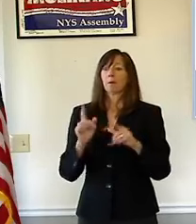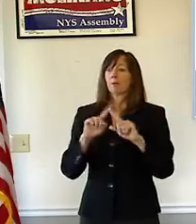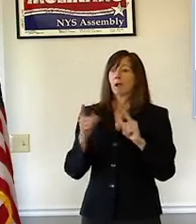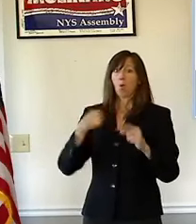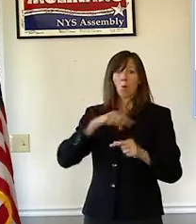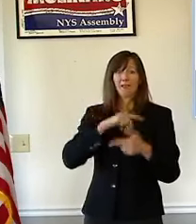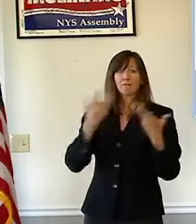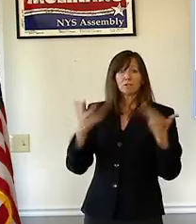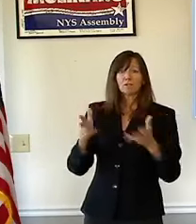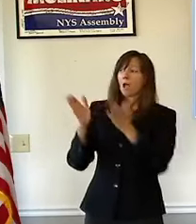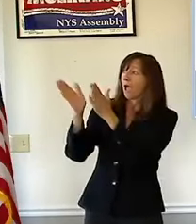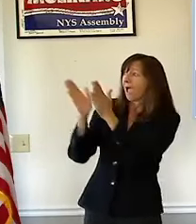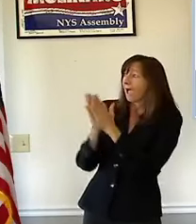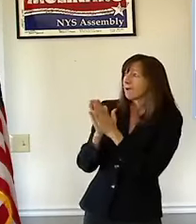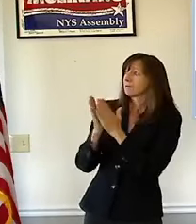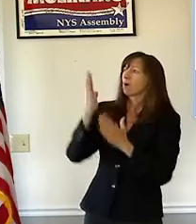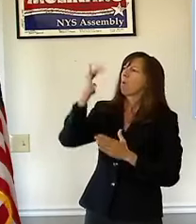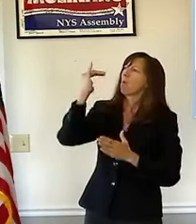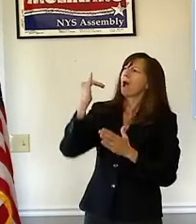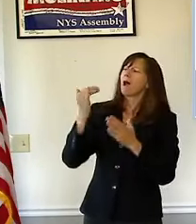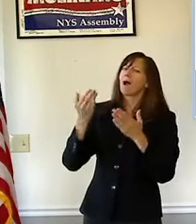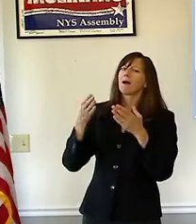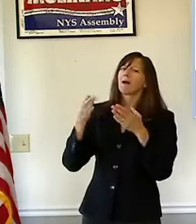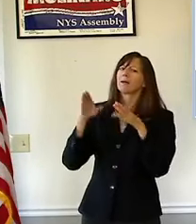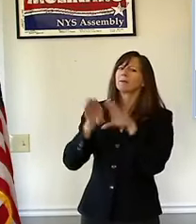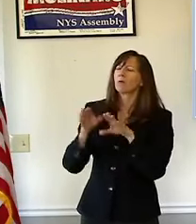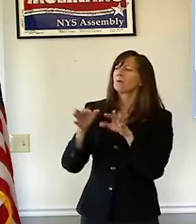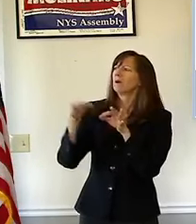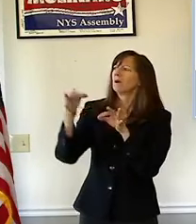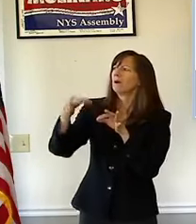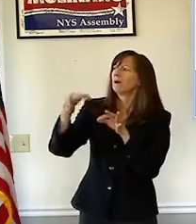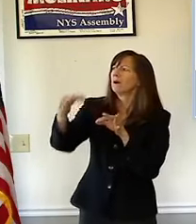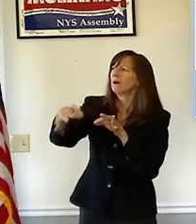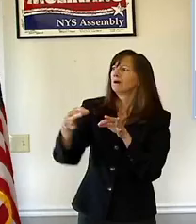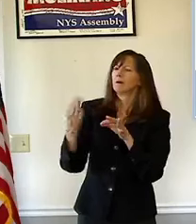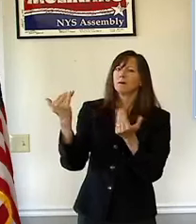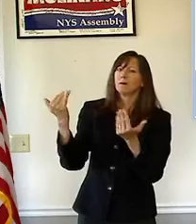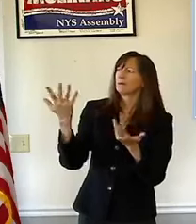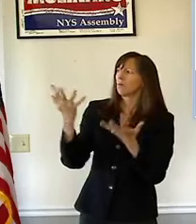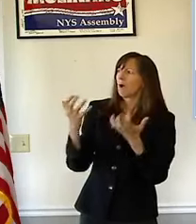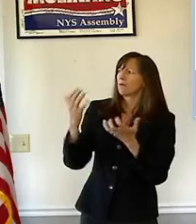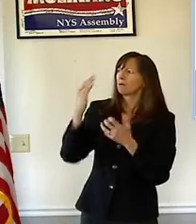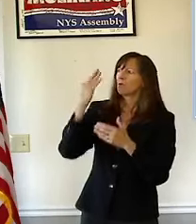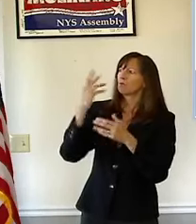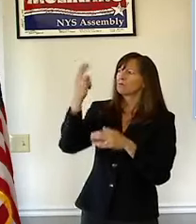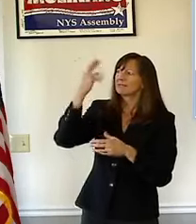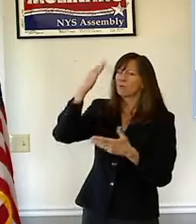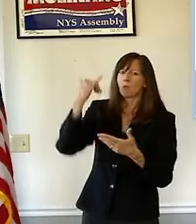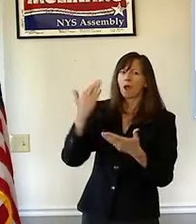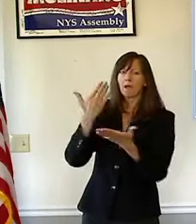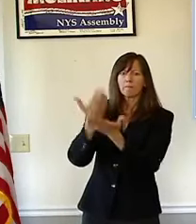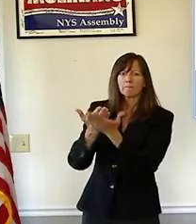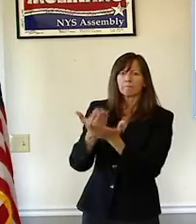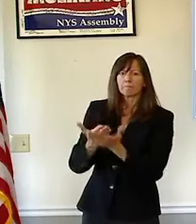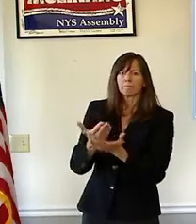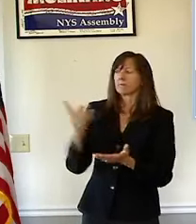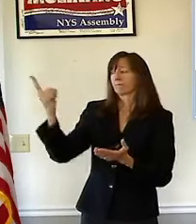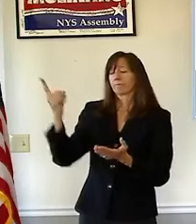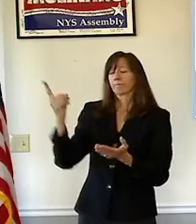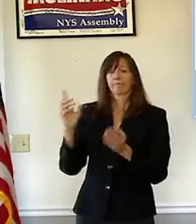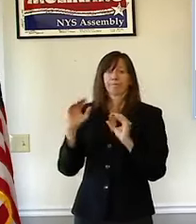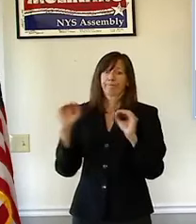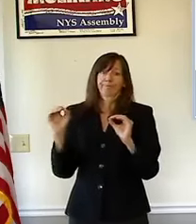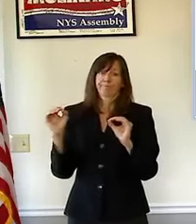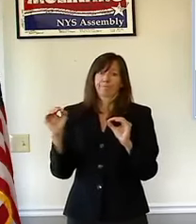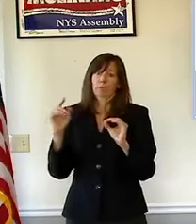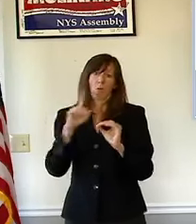that drives this decision so that we can communicate it? We have not received that yet. We're going to continue to ask. Karen asks, do